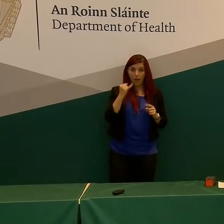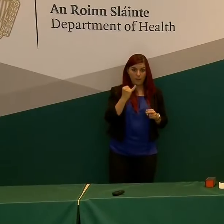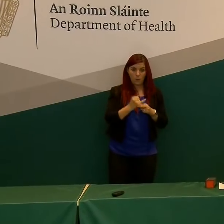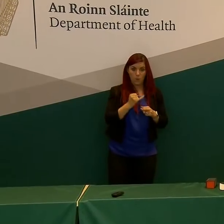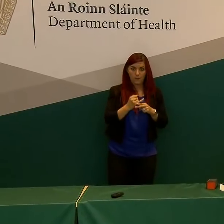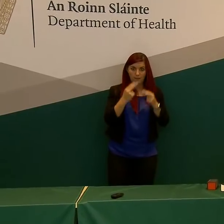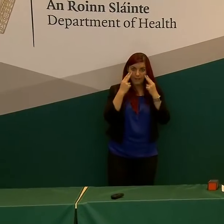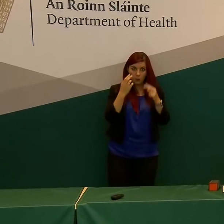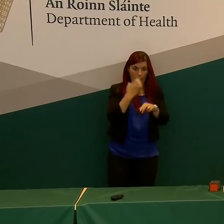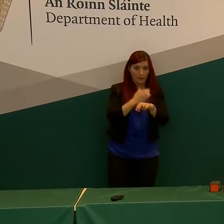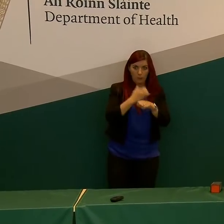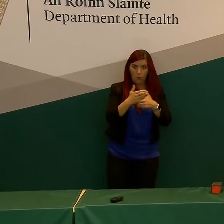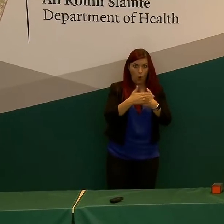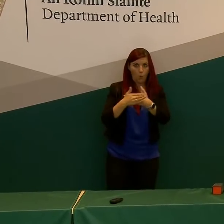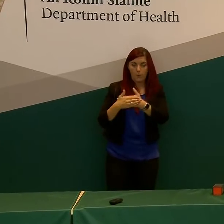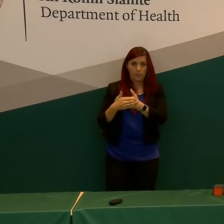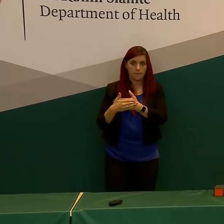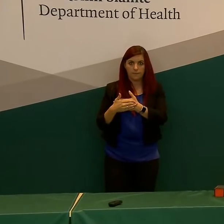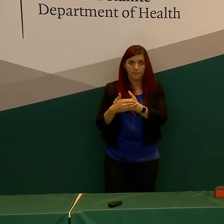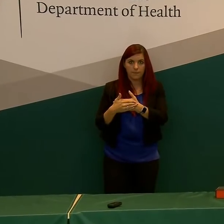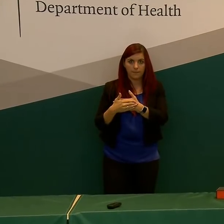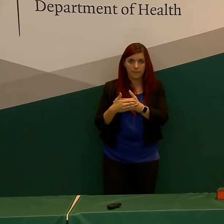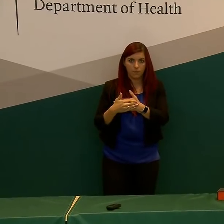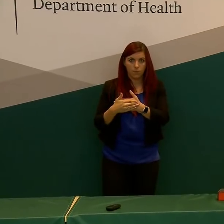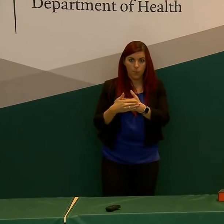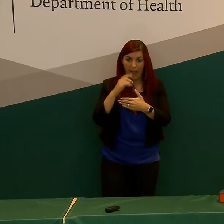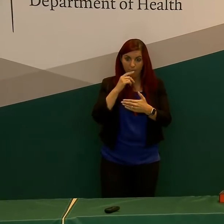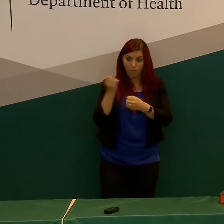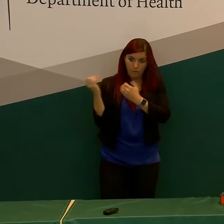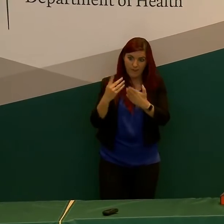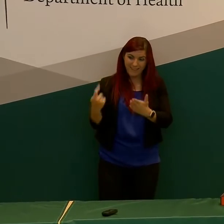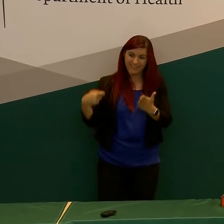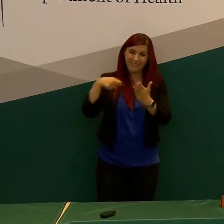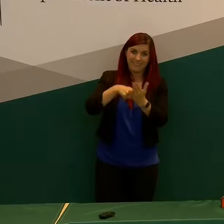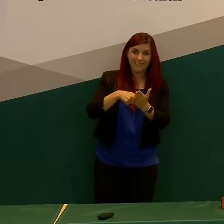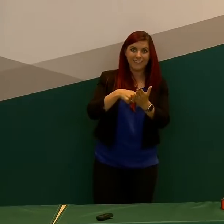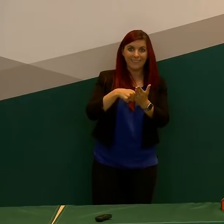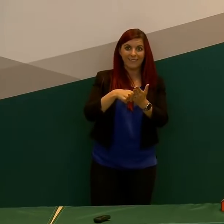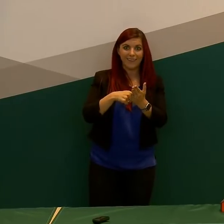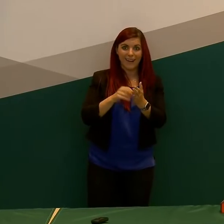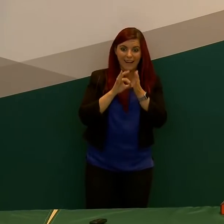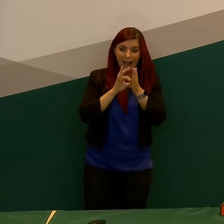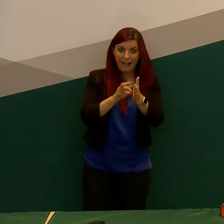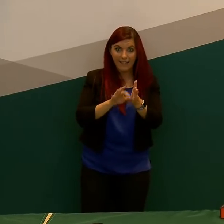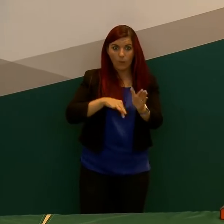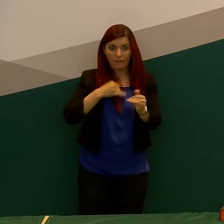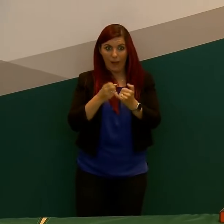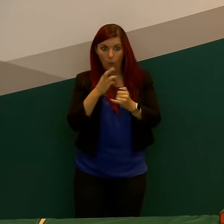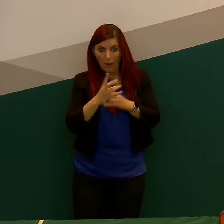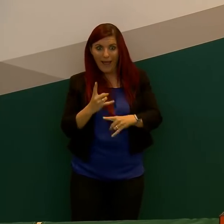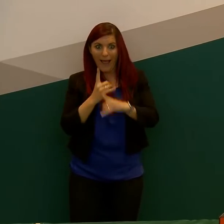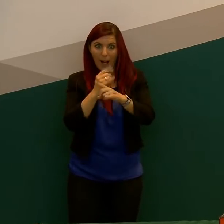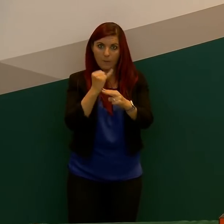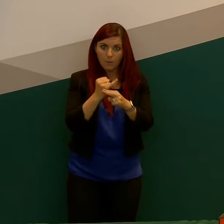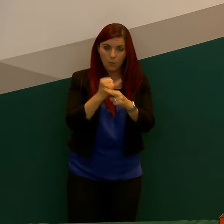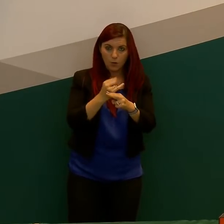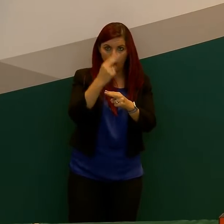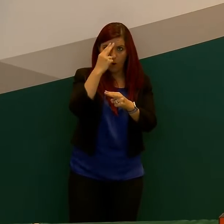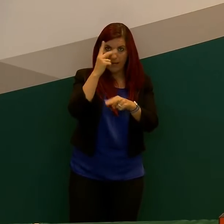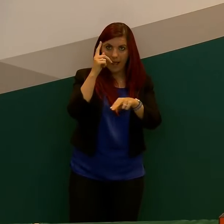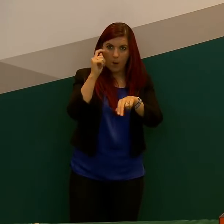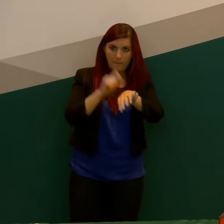maintain schools closed, and we have now provided additional guidance that we see helping schools to understand how best to